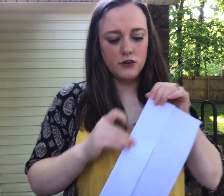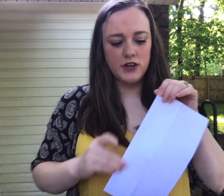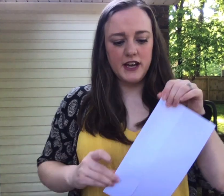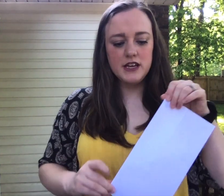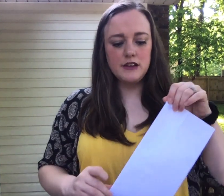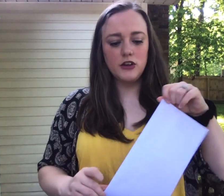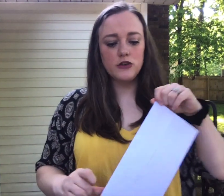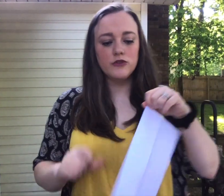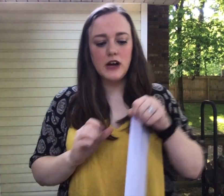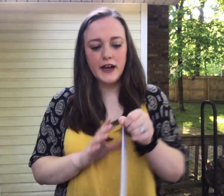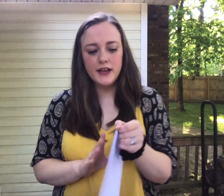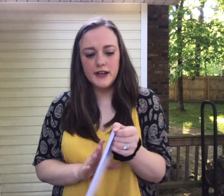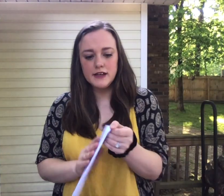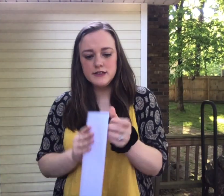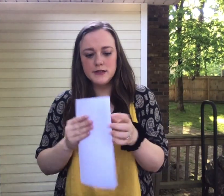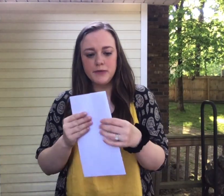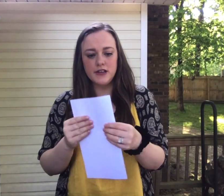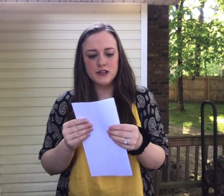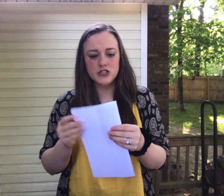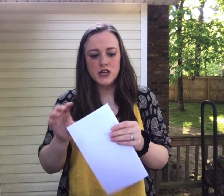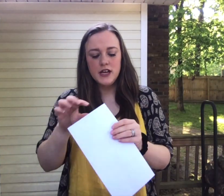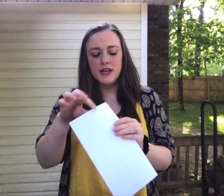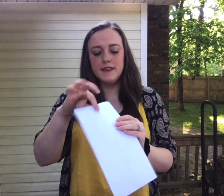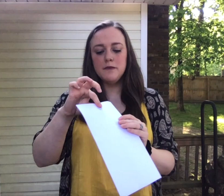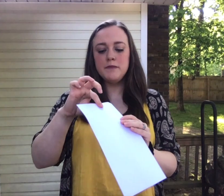Okay, and then your right hand to pinch in the middle